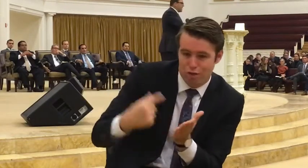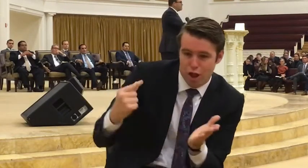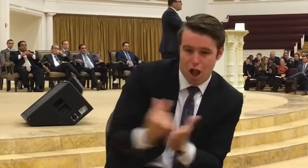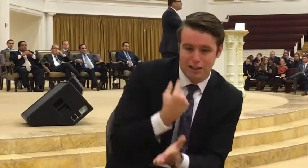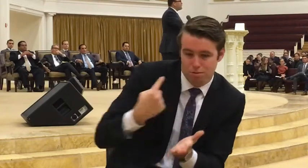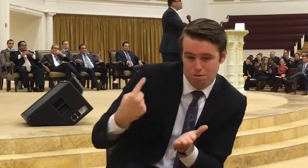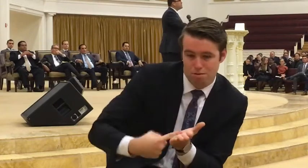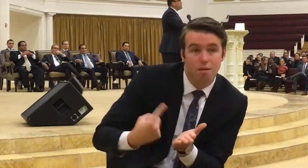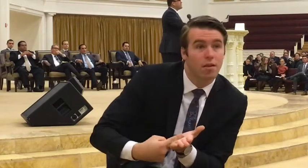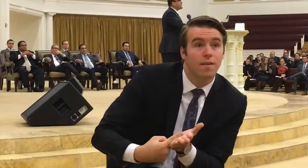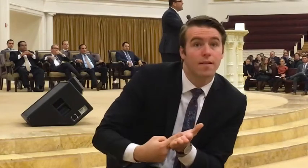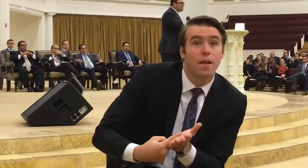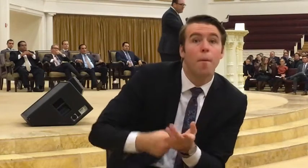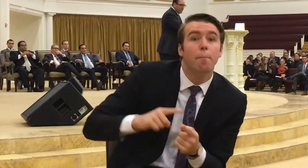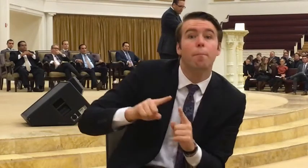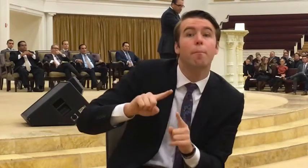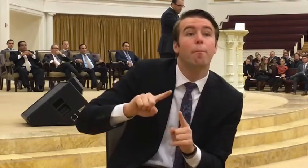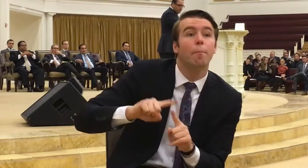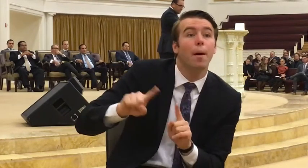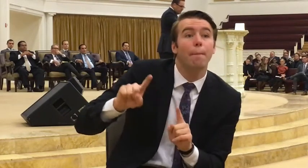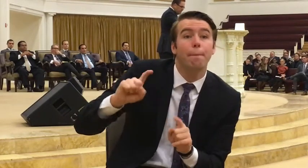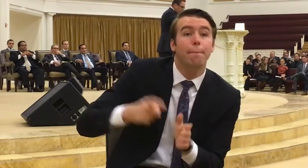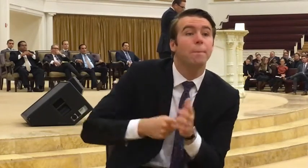is that it must first be believed,